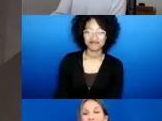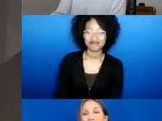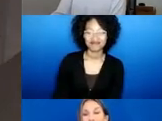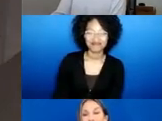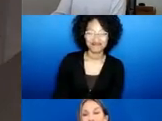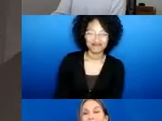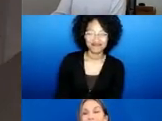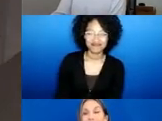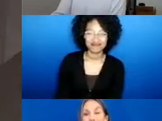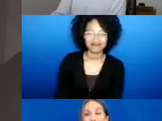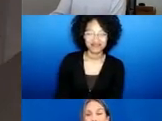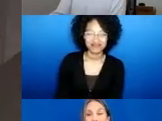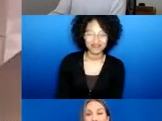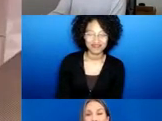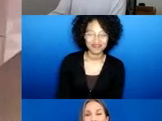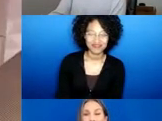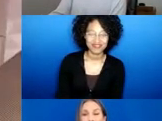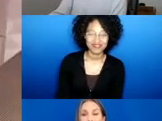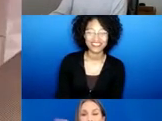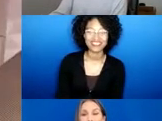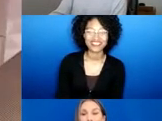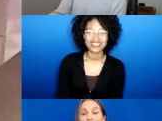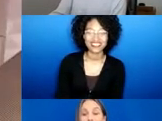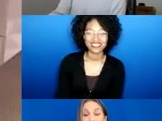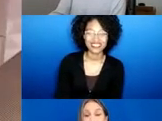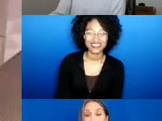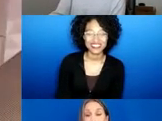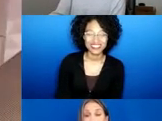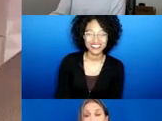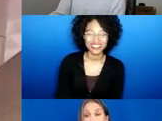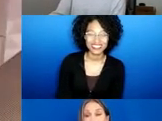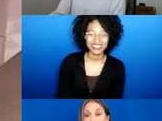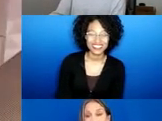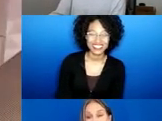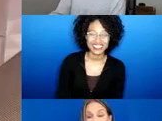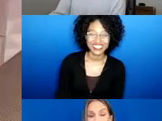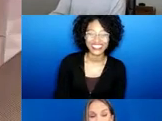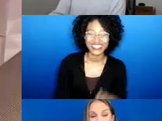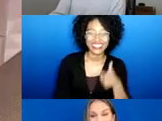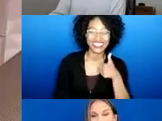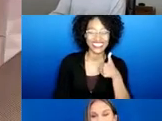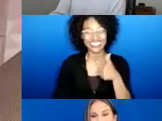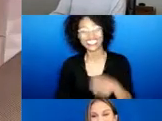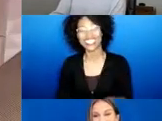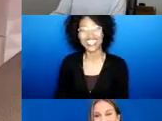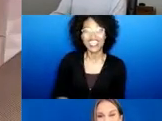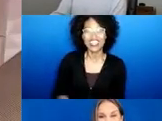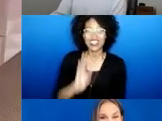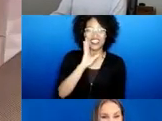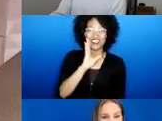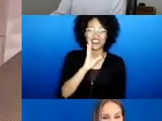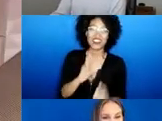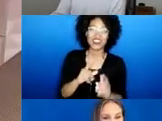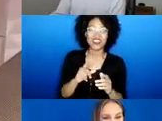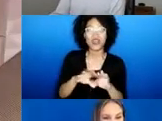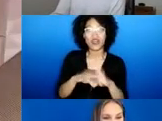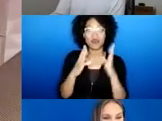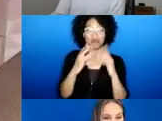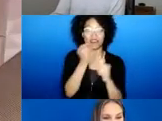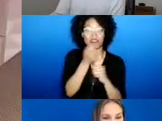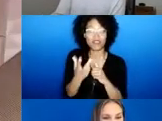But we'll move back down to the bottom toolbar to go over a few additional icons. One of them is titled